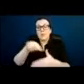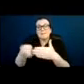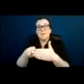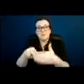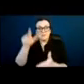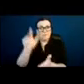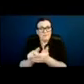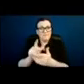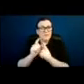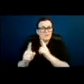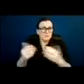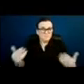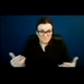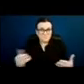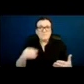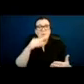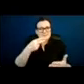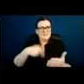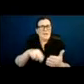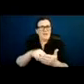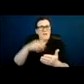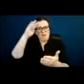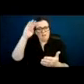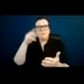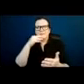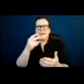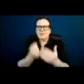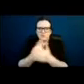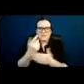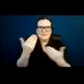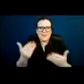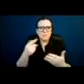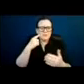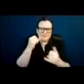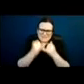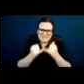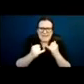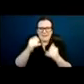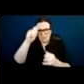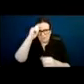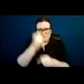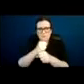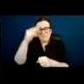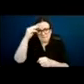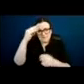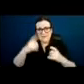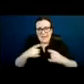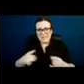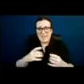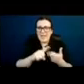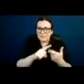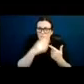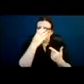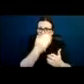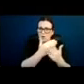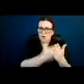opportunity to engage in a detailed consideration of how our mental health and criminal law procedures and processes operate and how